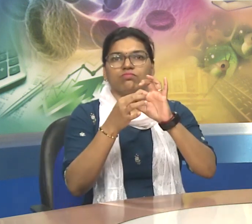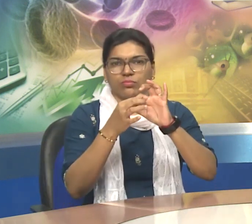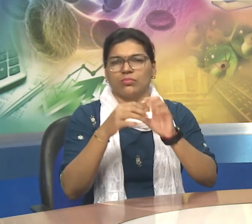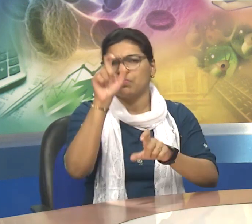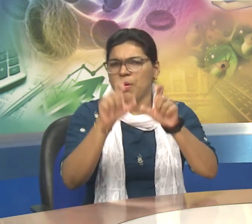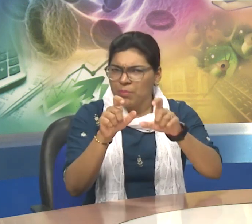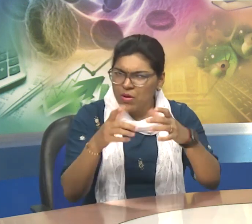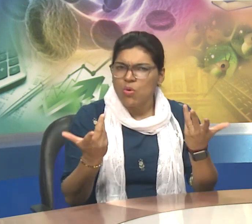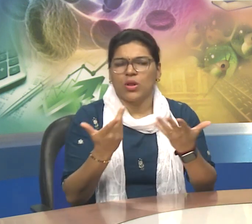Bond